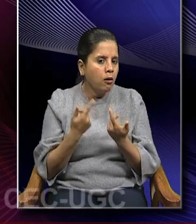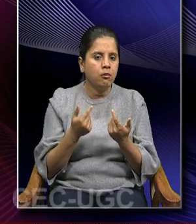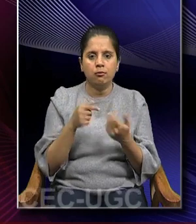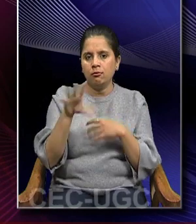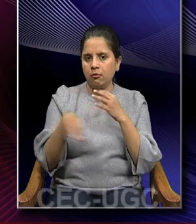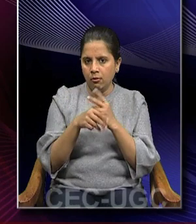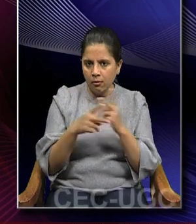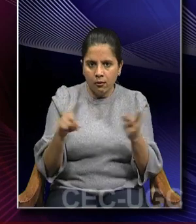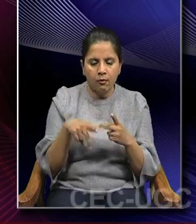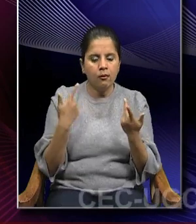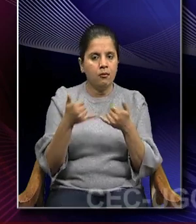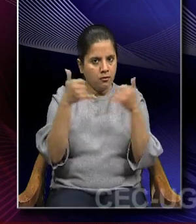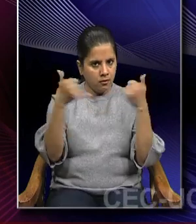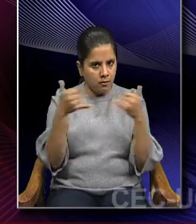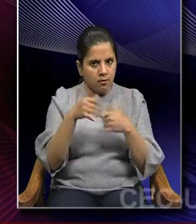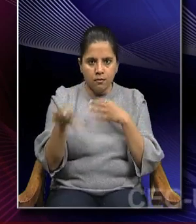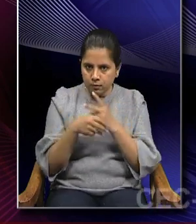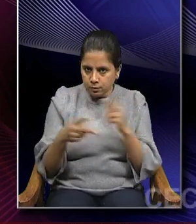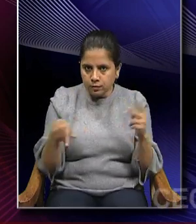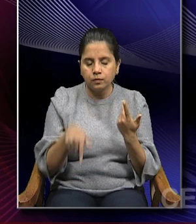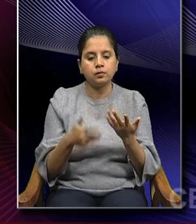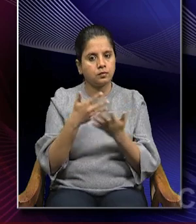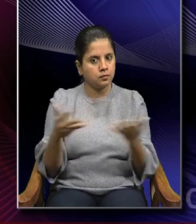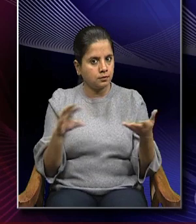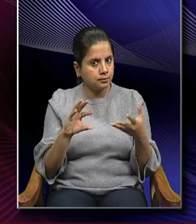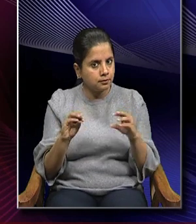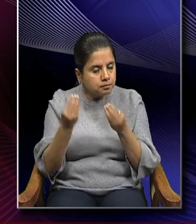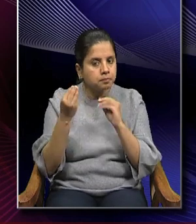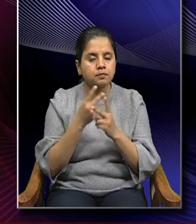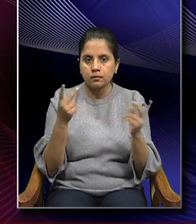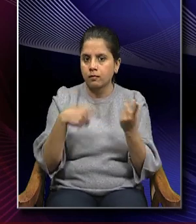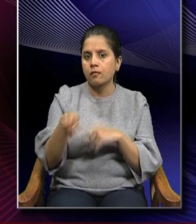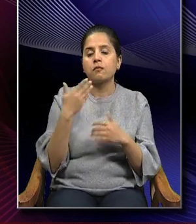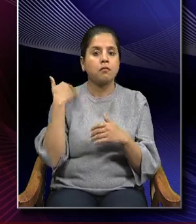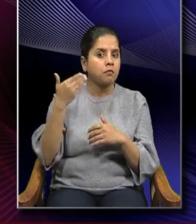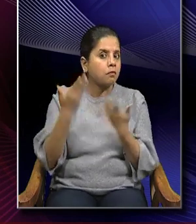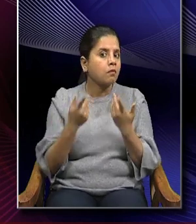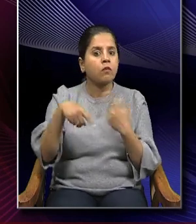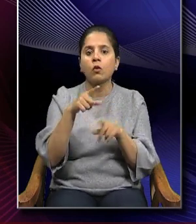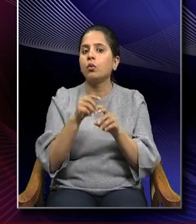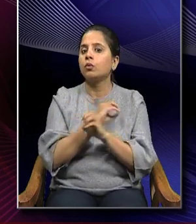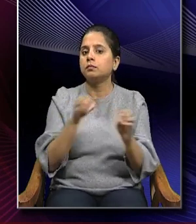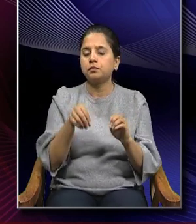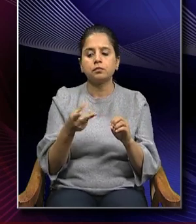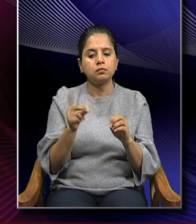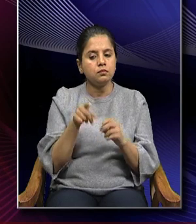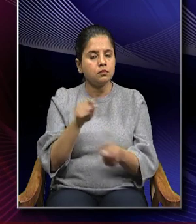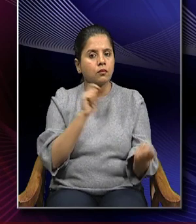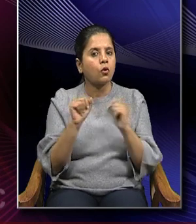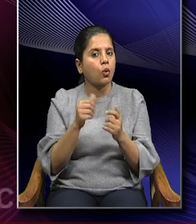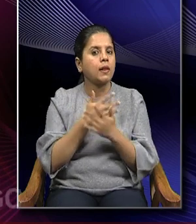to product lines, there can be product improvements, or at times without doing anything there can be repositioning of your